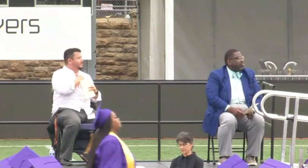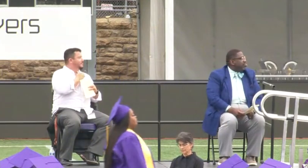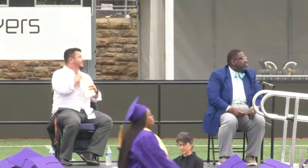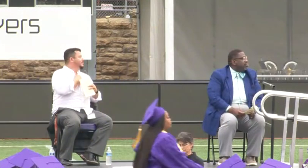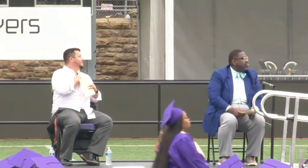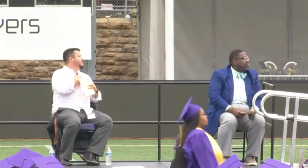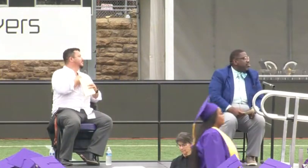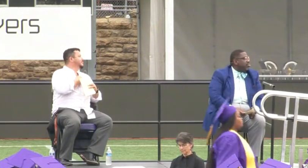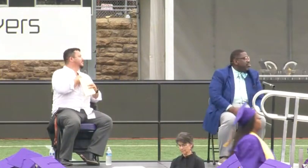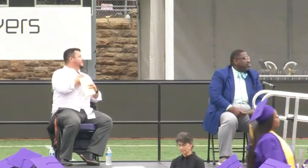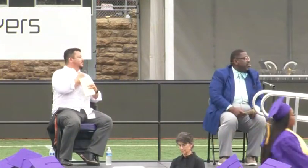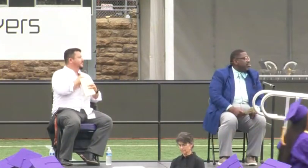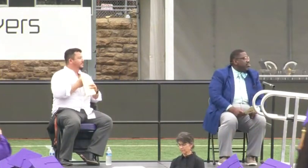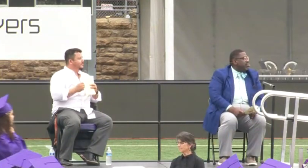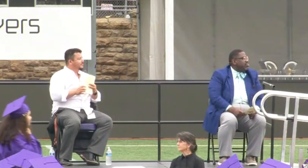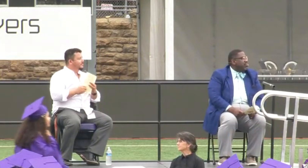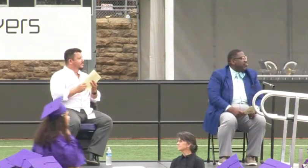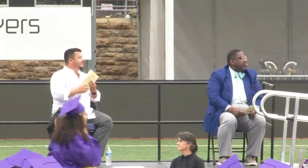David Miranda.